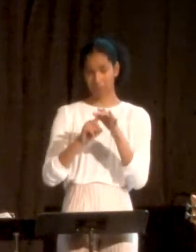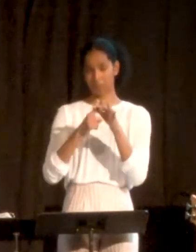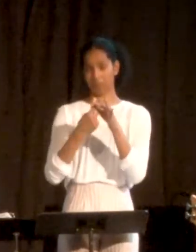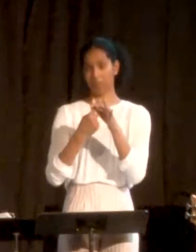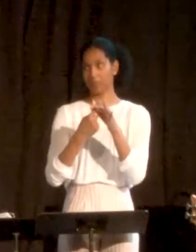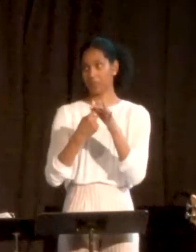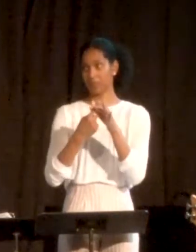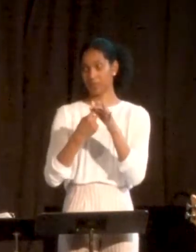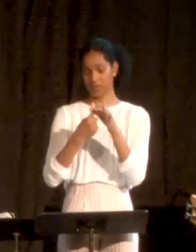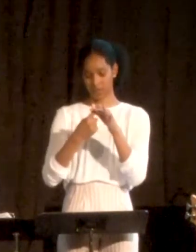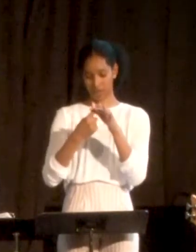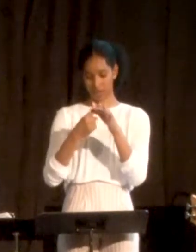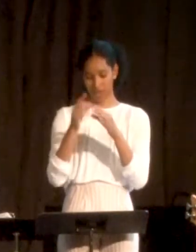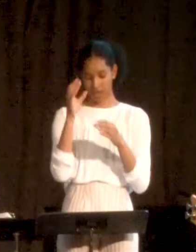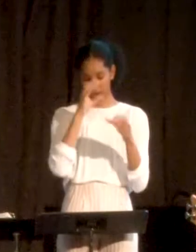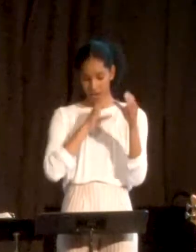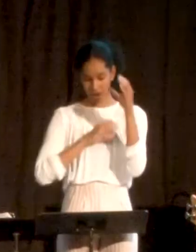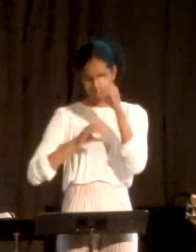Gaza.